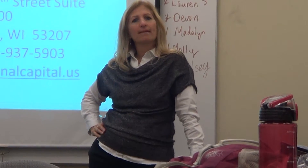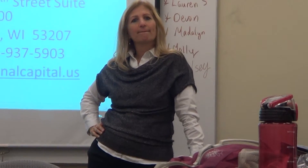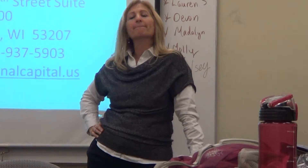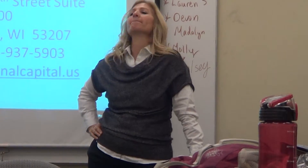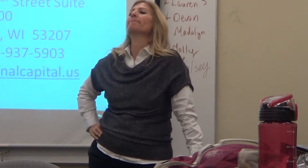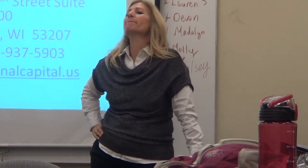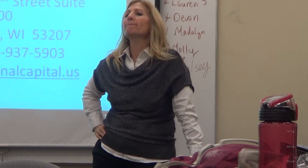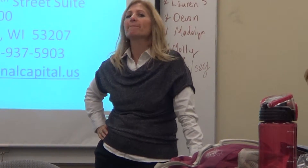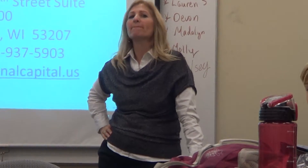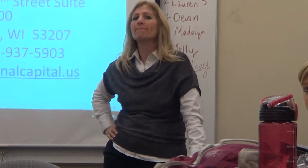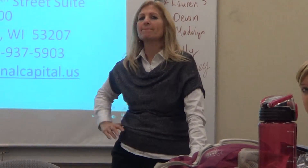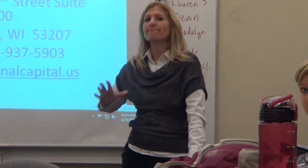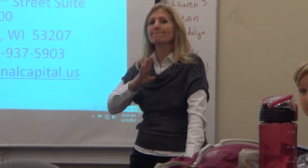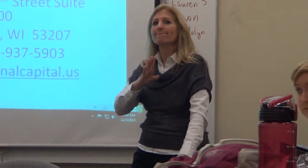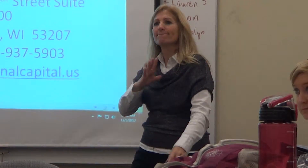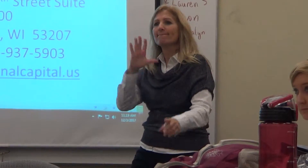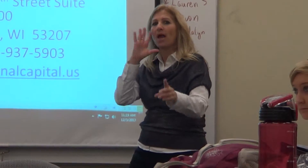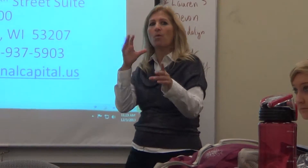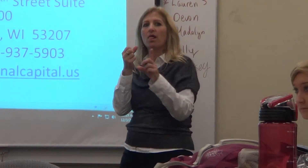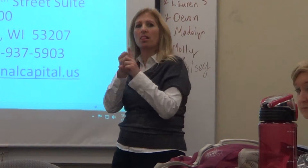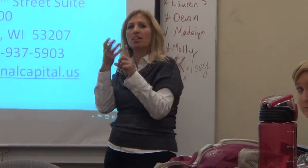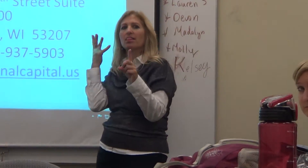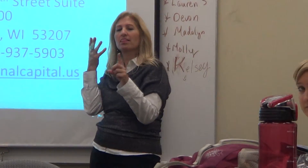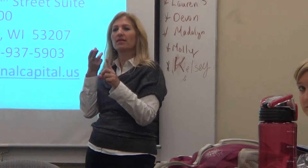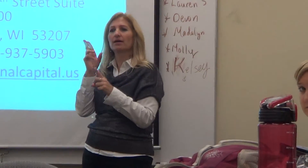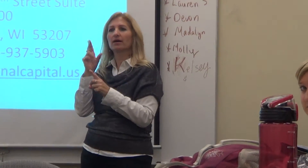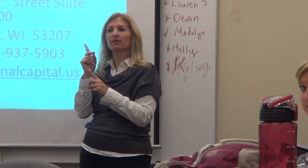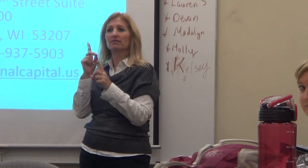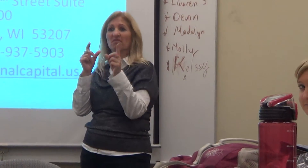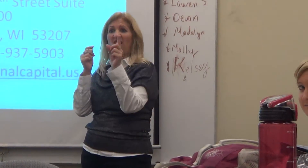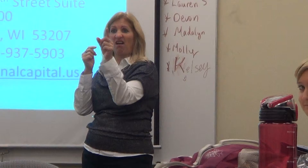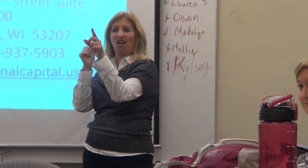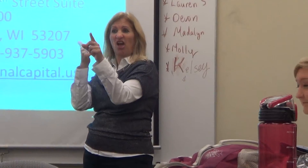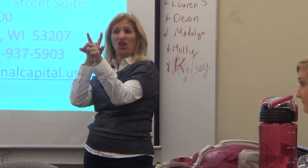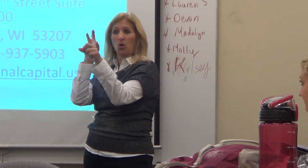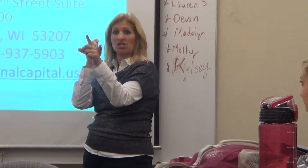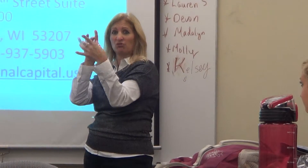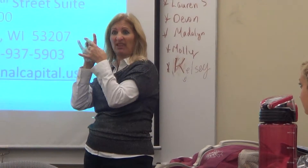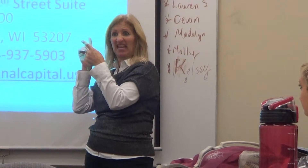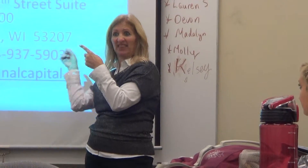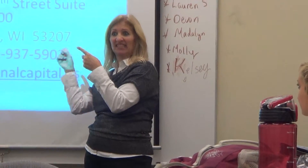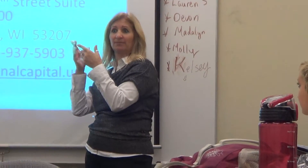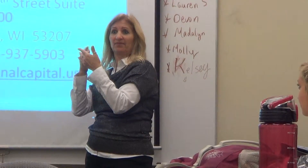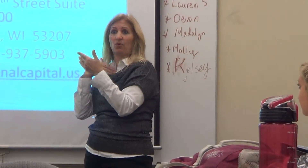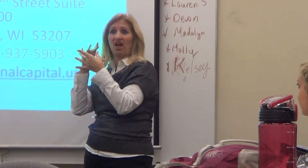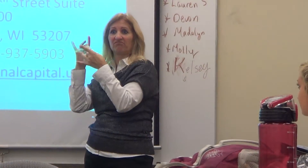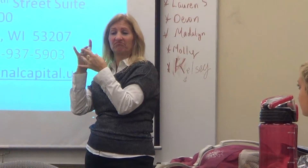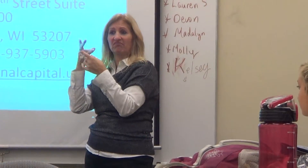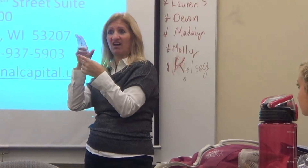Can you expand about HUD a little bit, please? I would love to expand about housing and urban development.